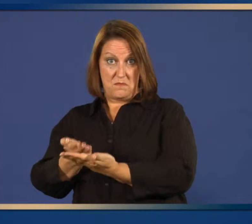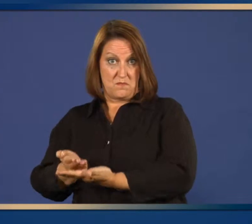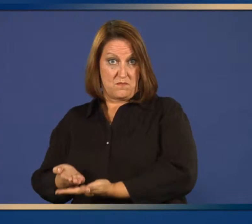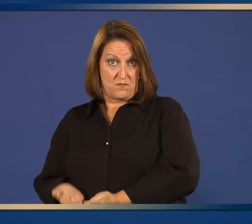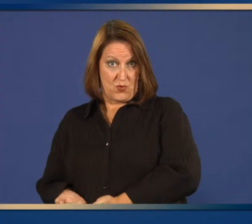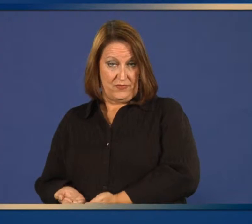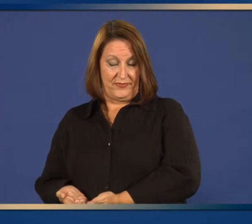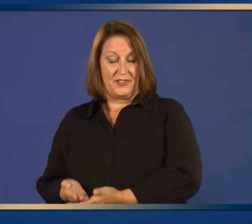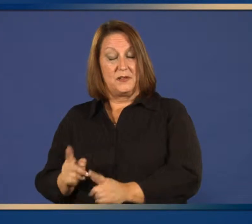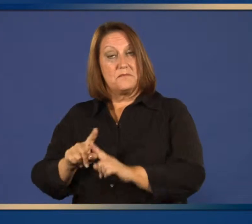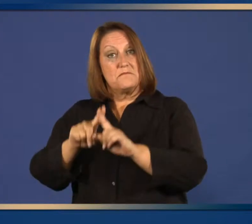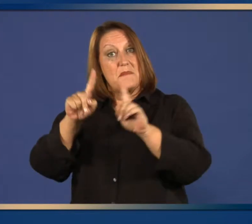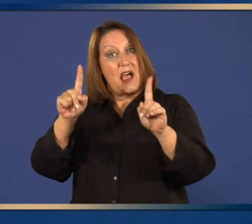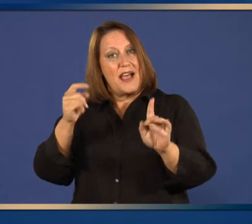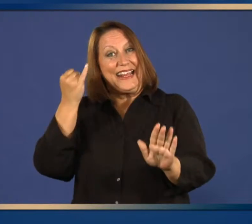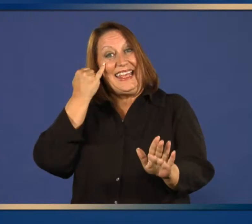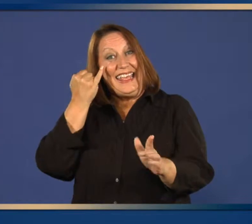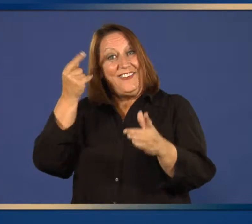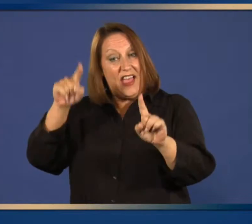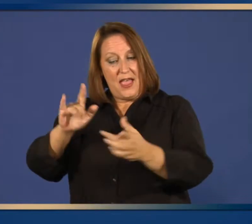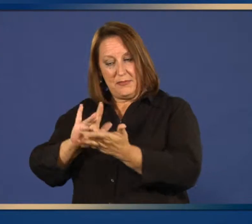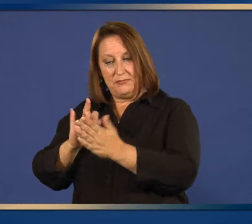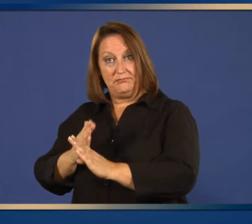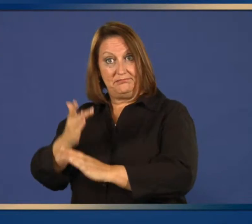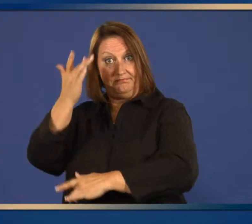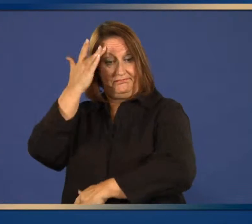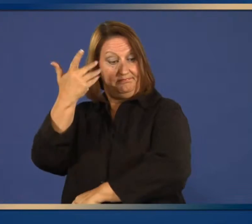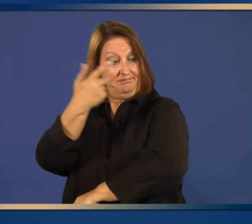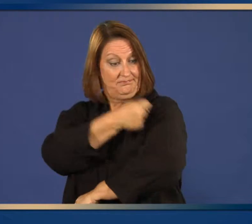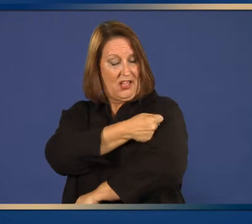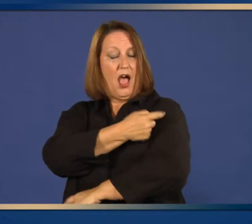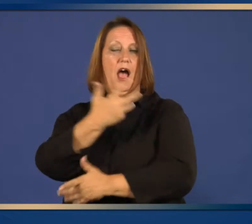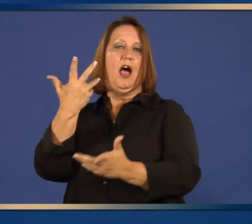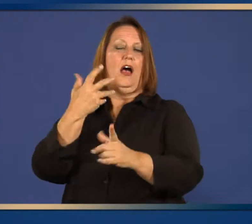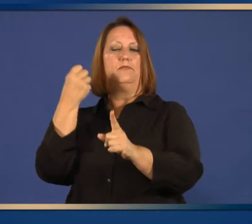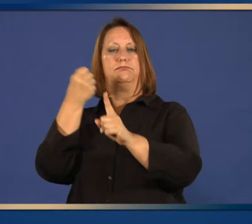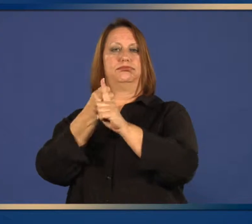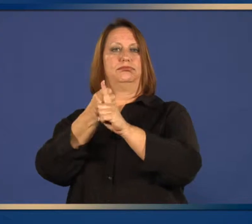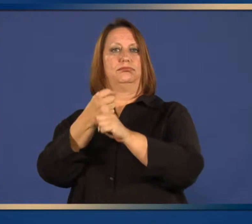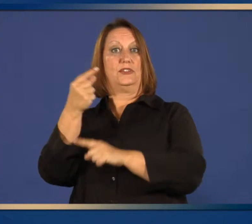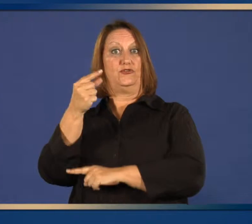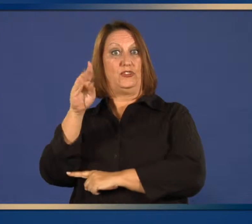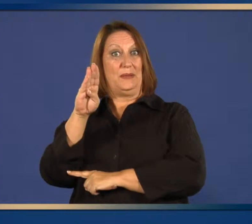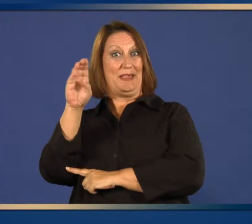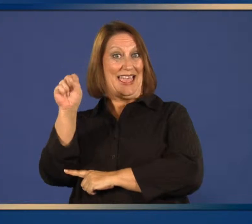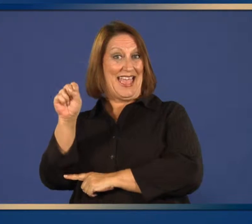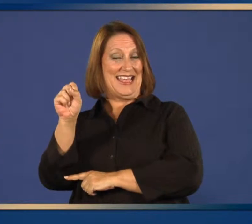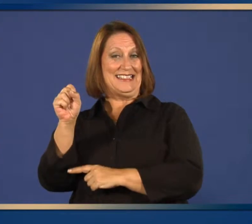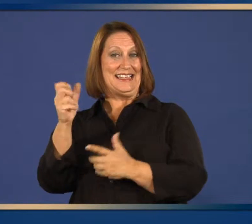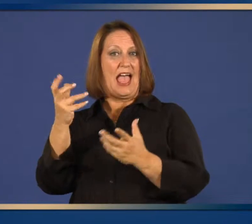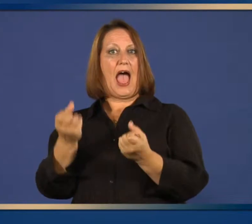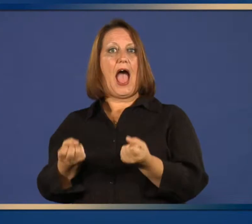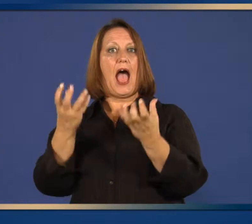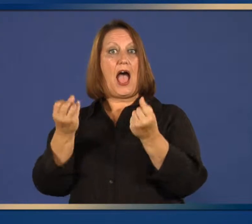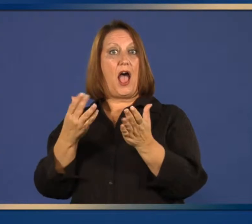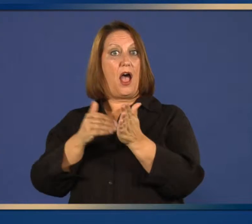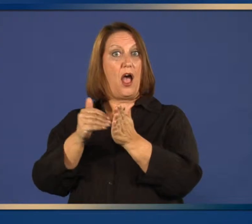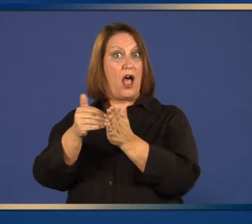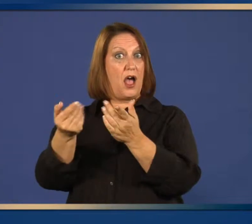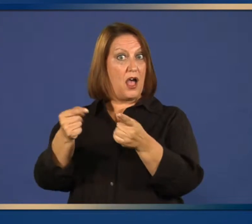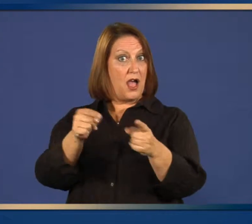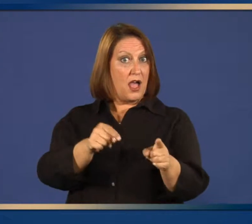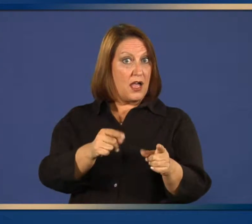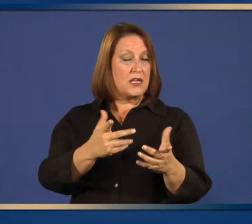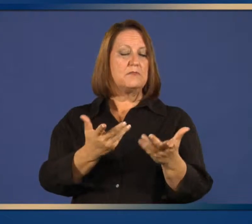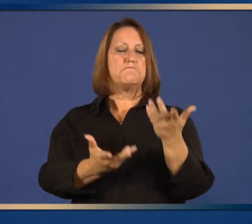However, if there is a risk of GBS from current flu vaccines, it would be